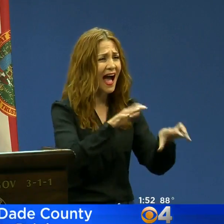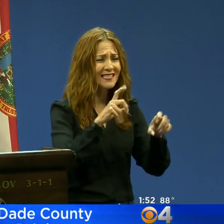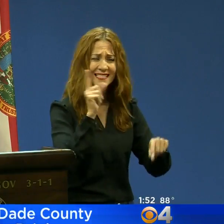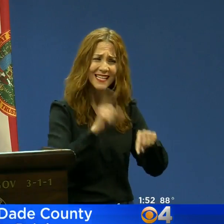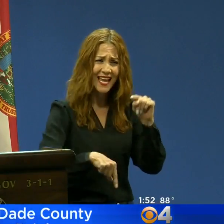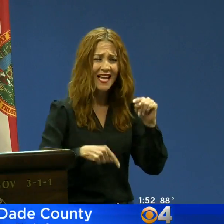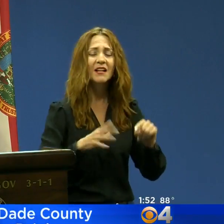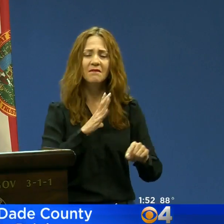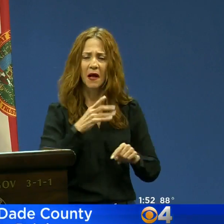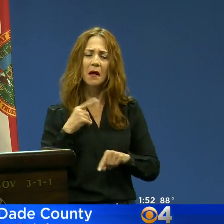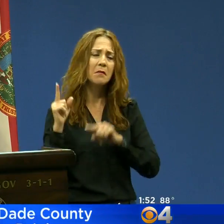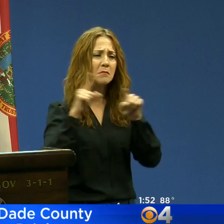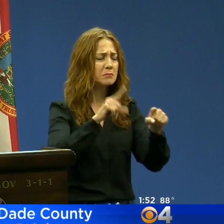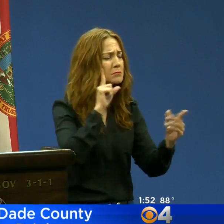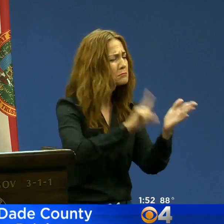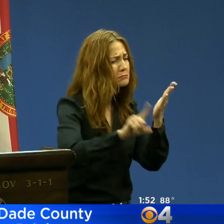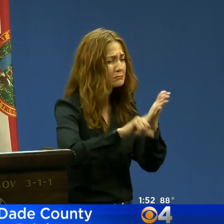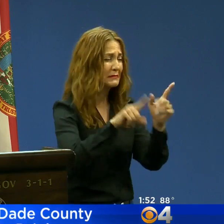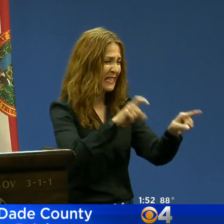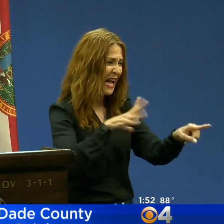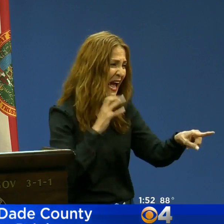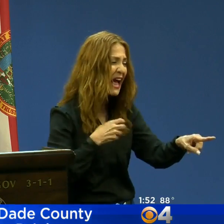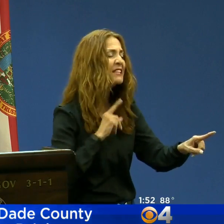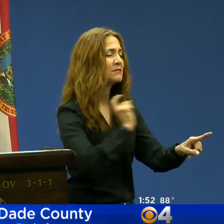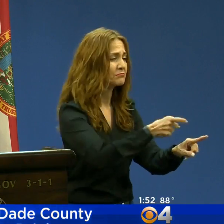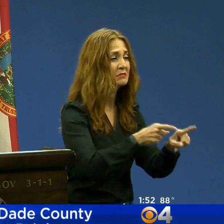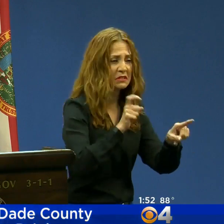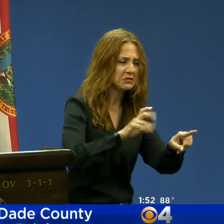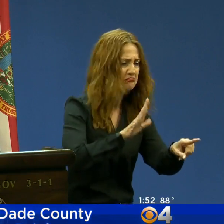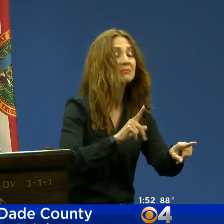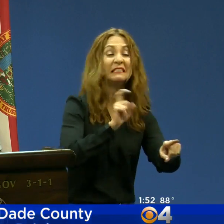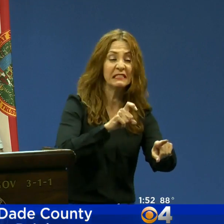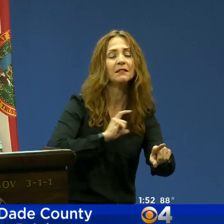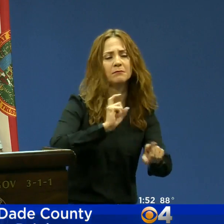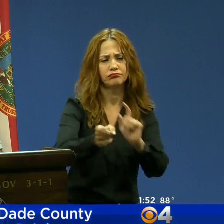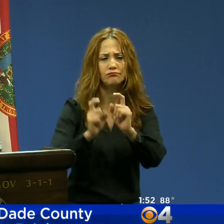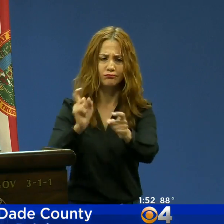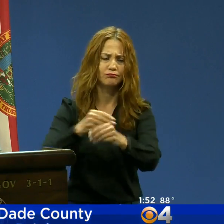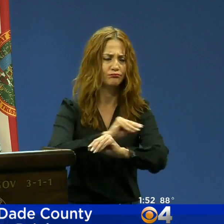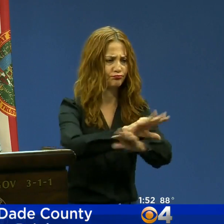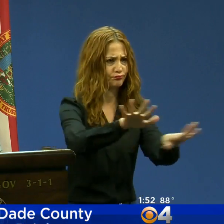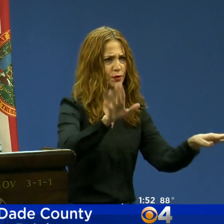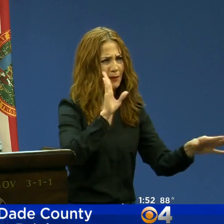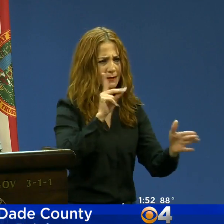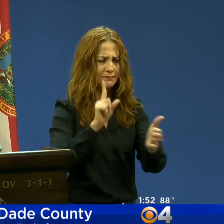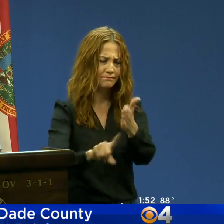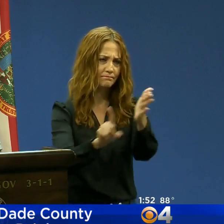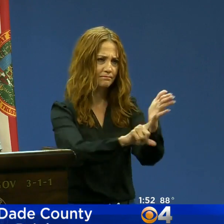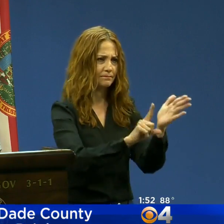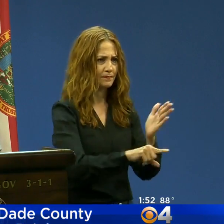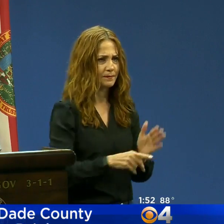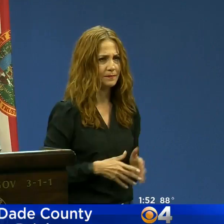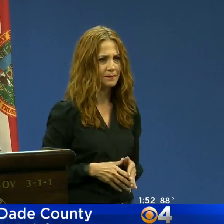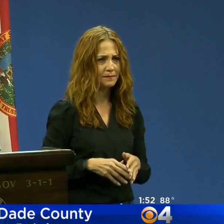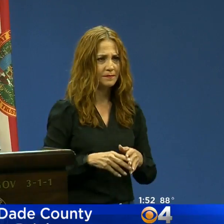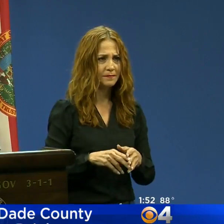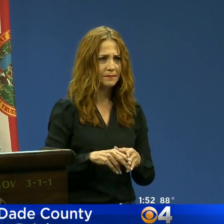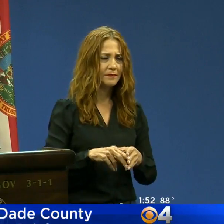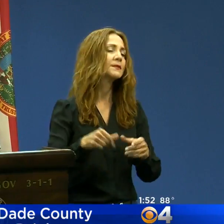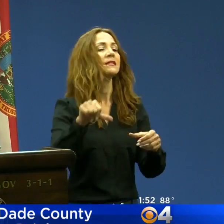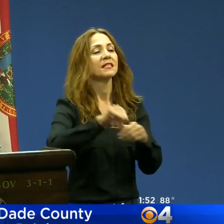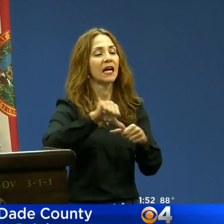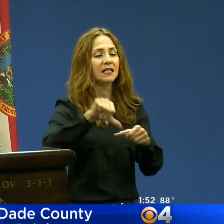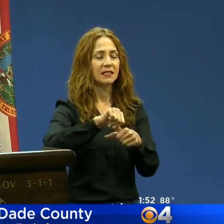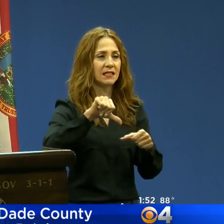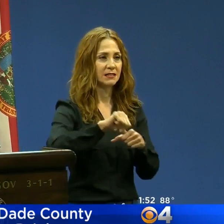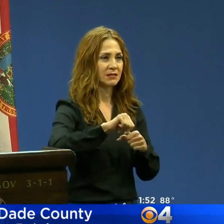those in need. Gas stations, more and more of them are opening up as we speak, and we will hope to have some